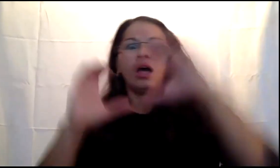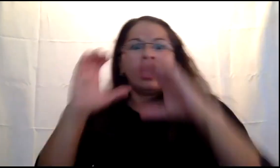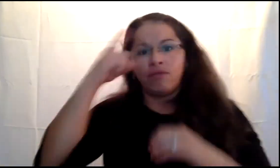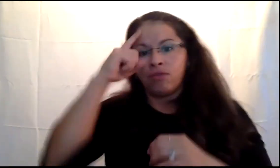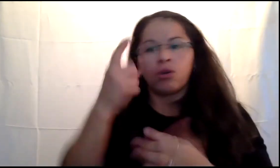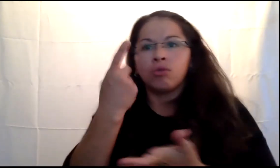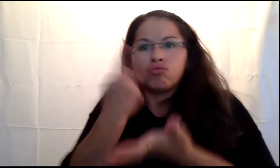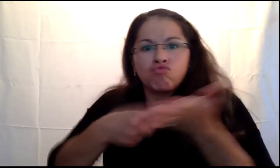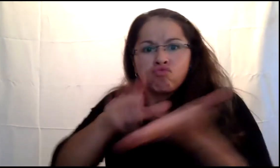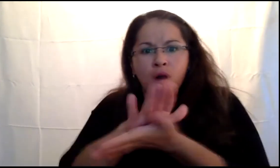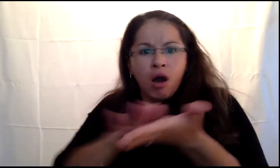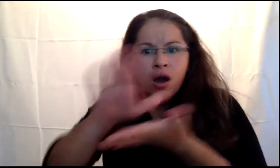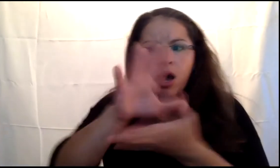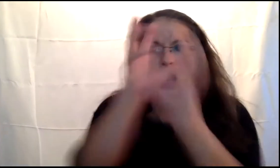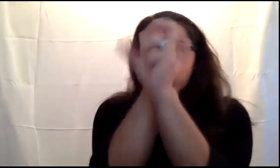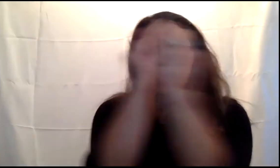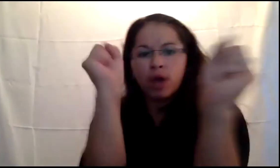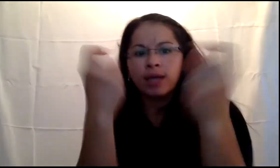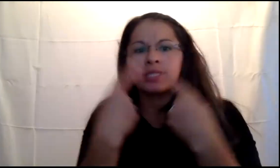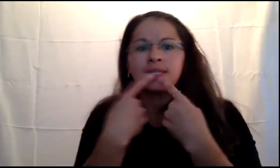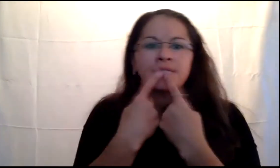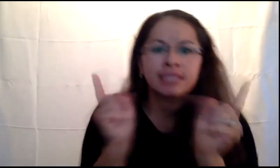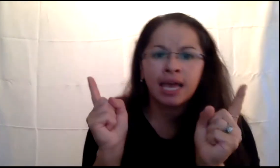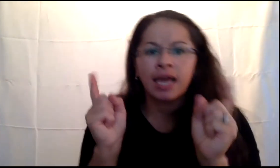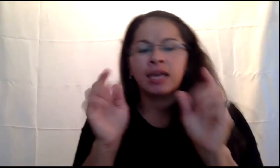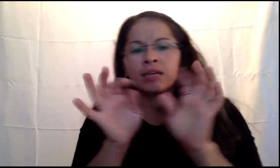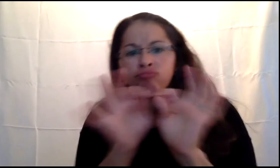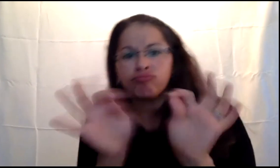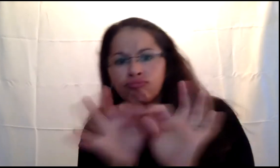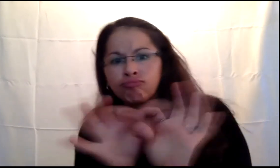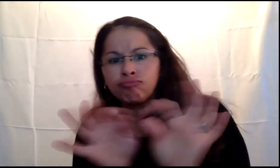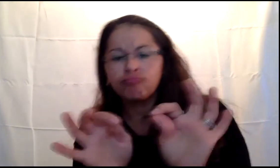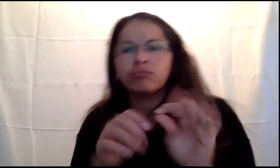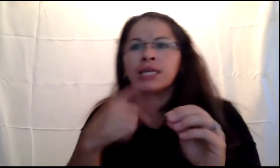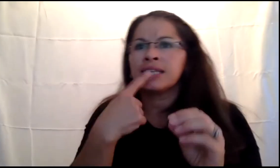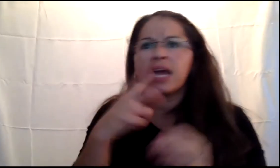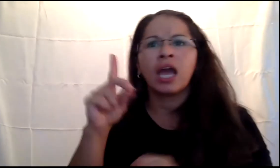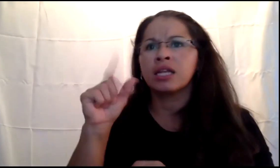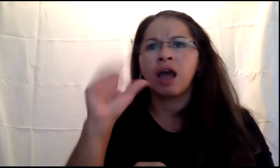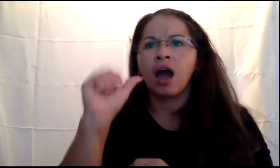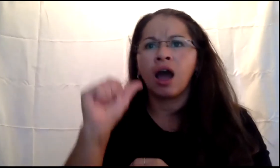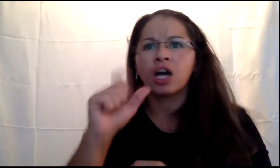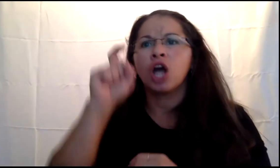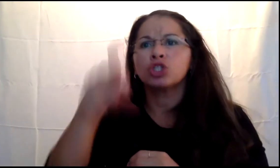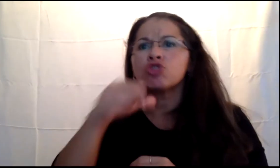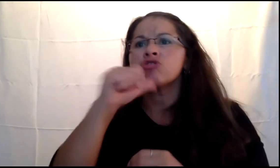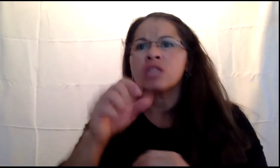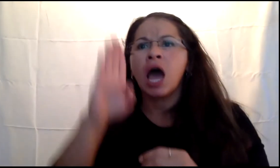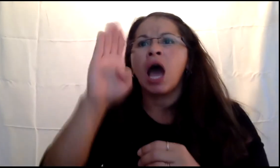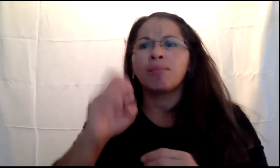making statements about saying that DACA should not be rescinded, which organizations and